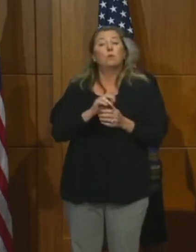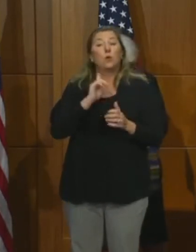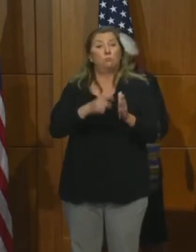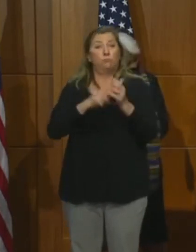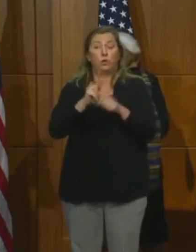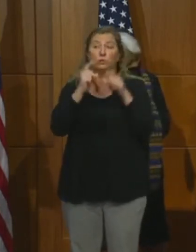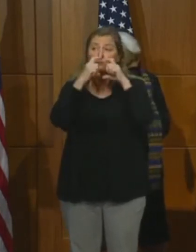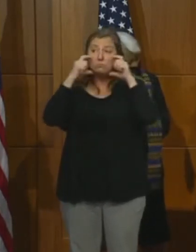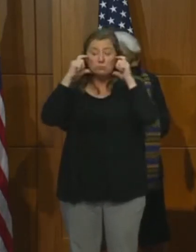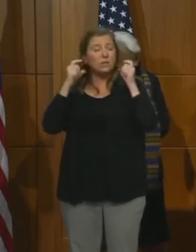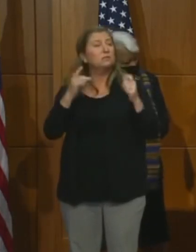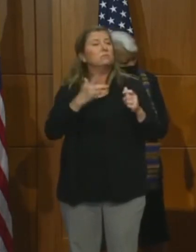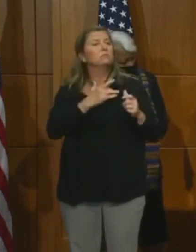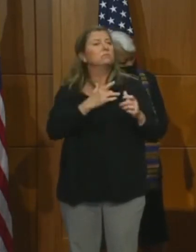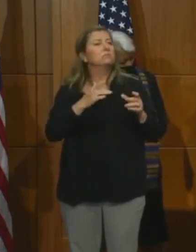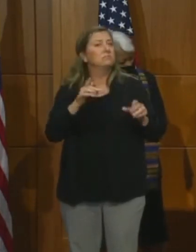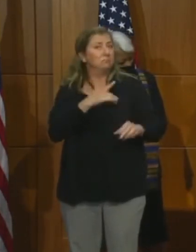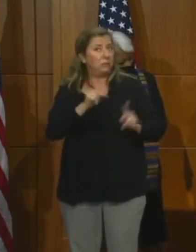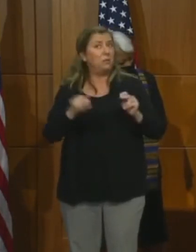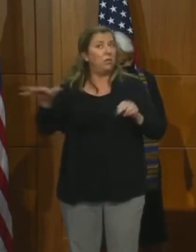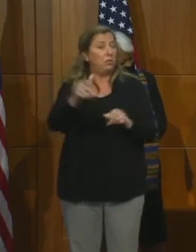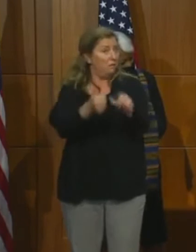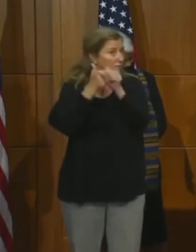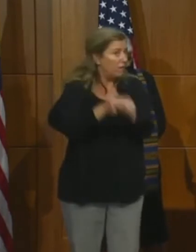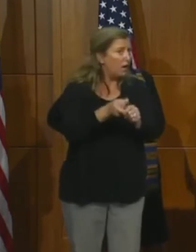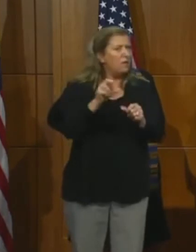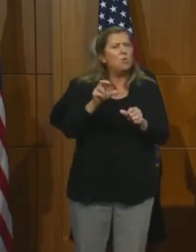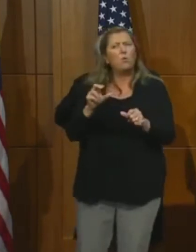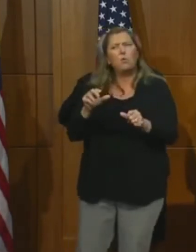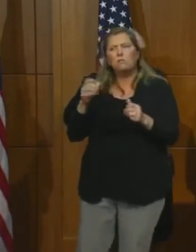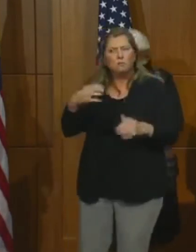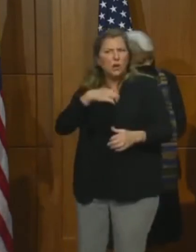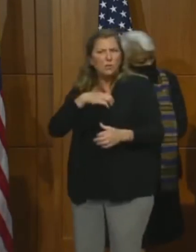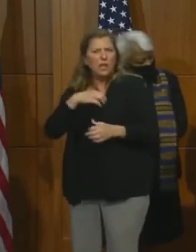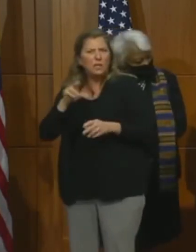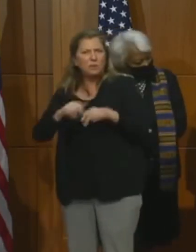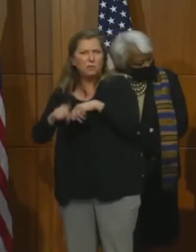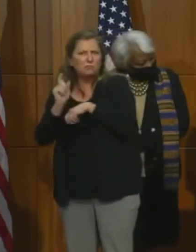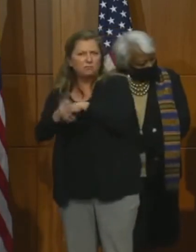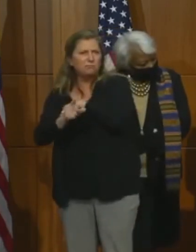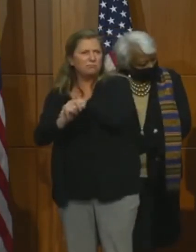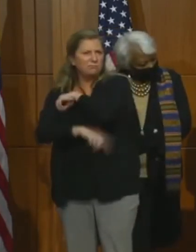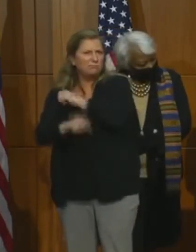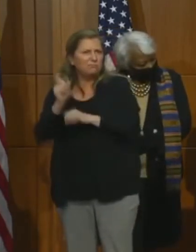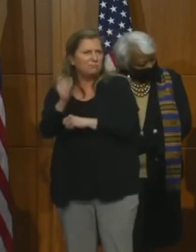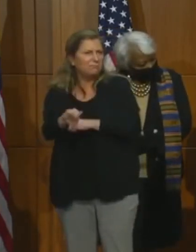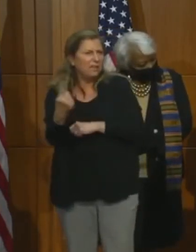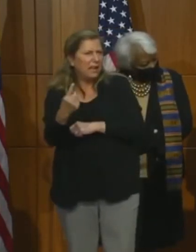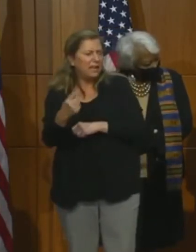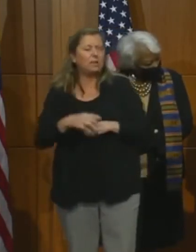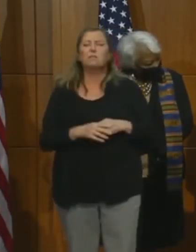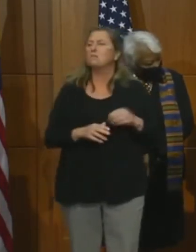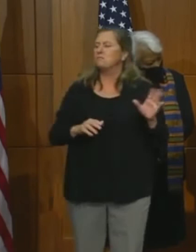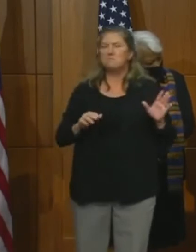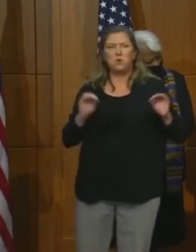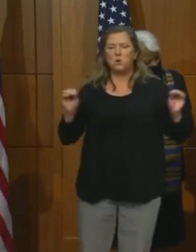Have they issued any of these Class 1 misdemeanors to anyone who might have been reported? No, to the best of my knowledge, we haven't issued